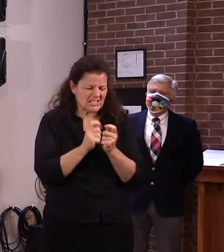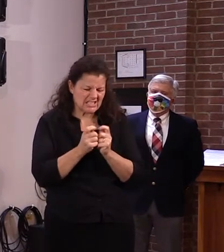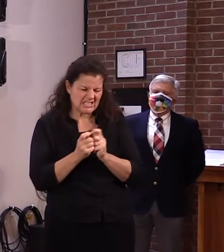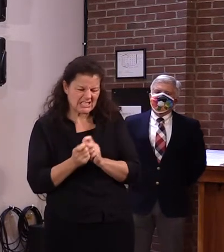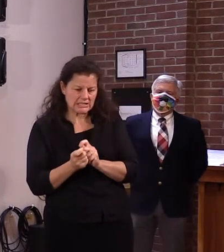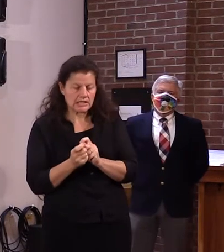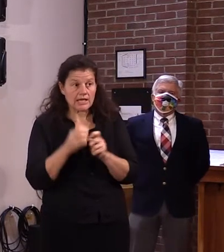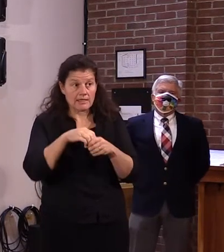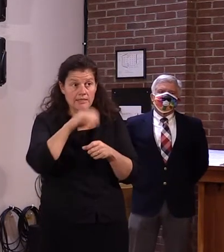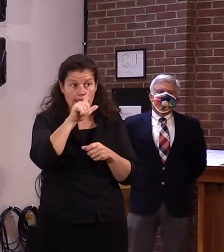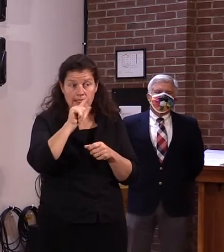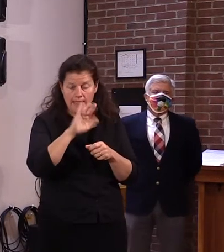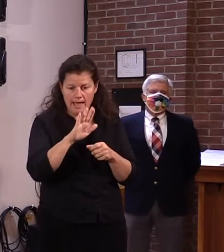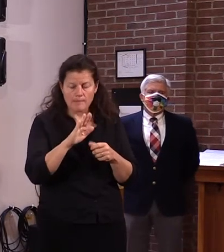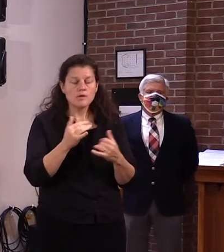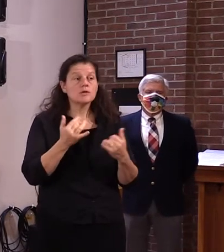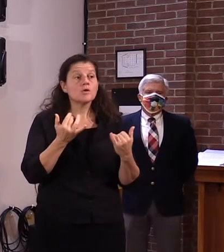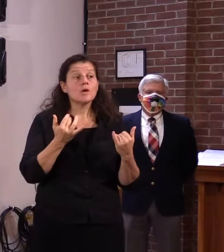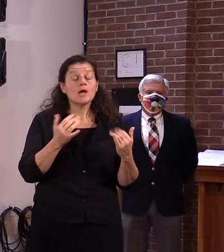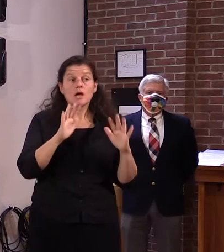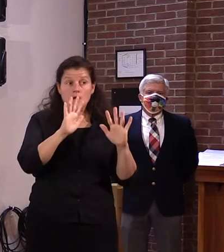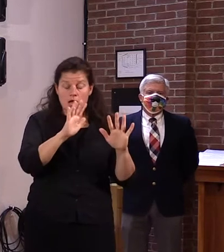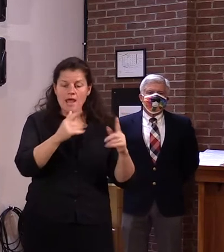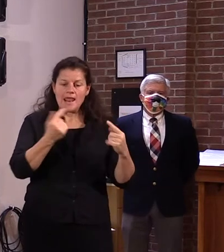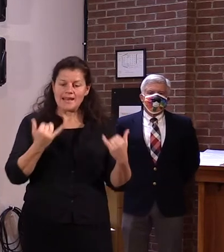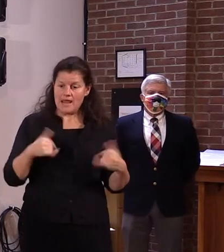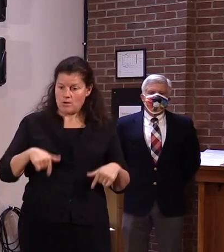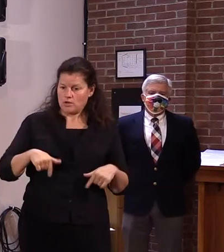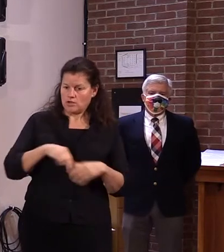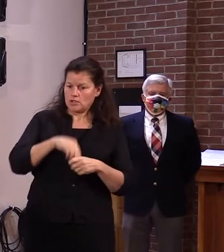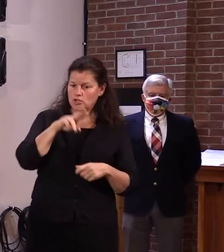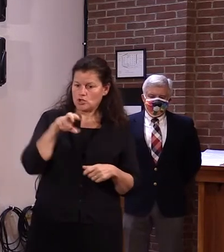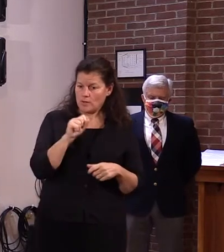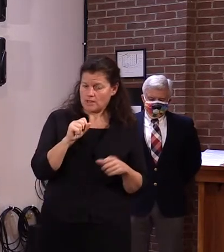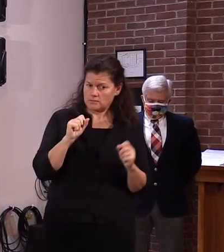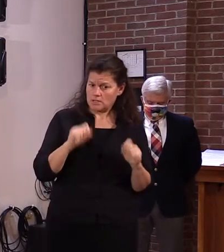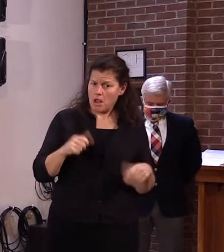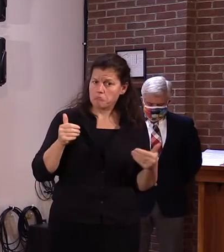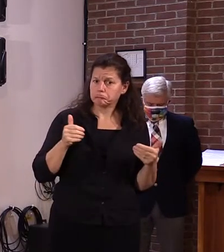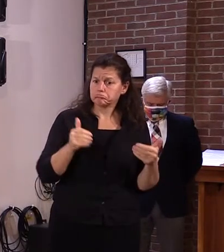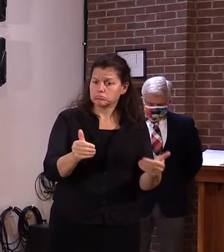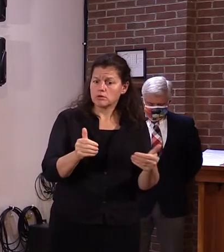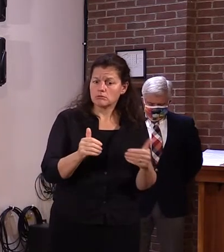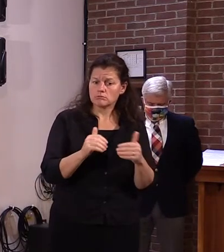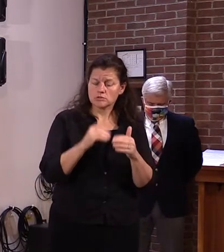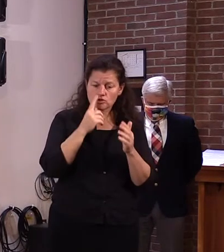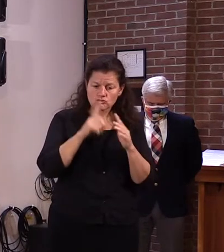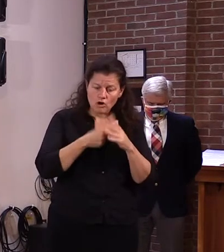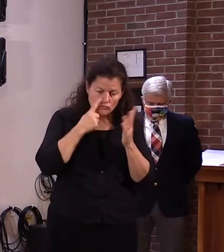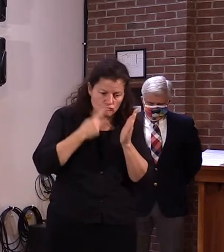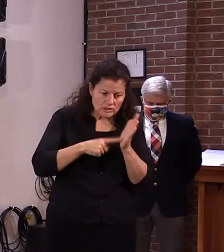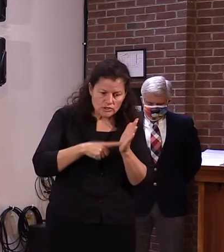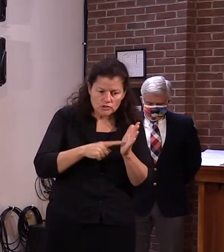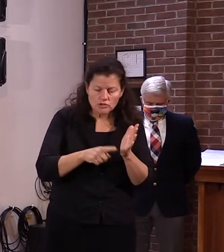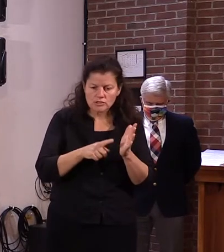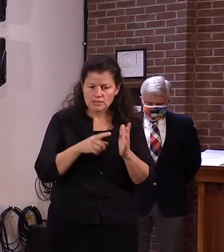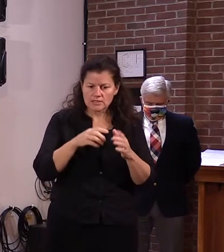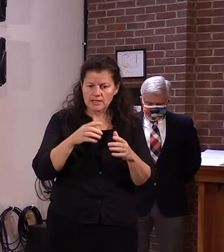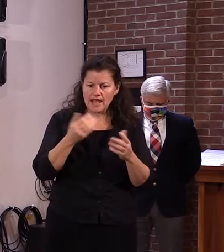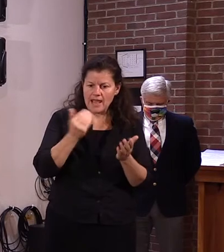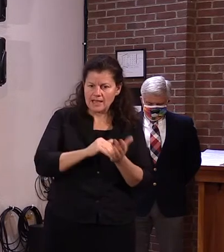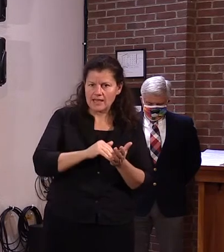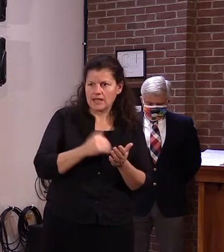And that now the U.S. can do this research again. In the December